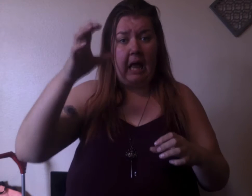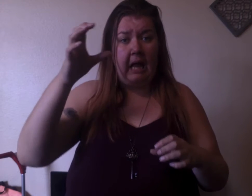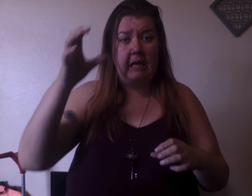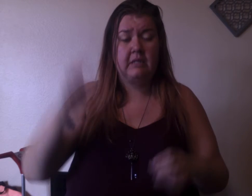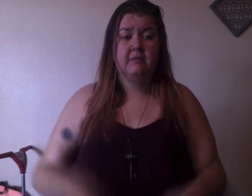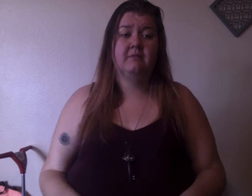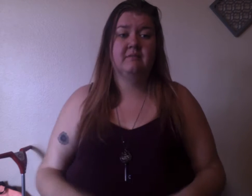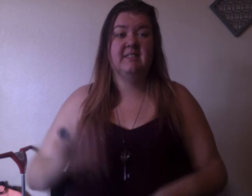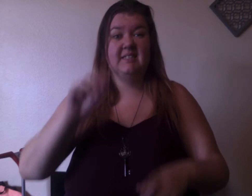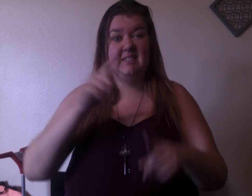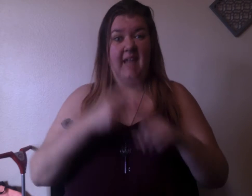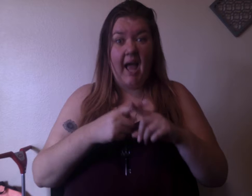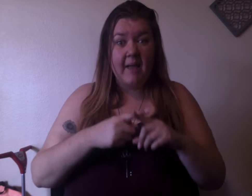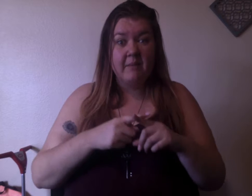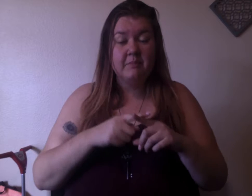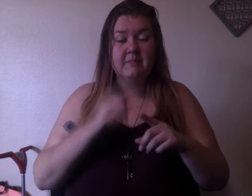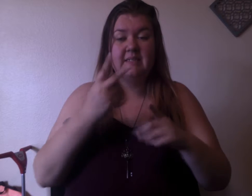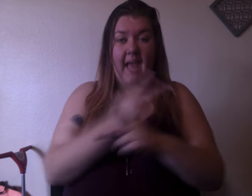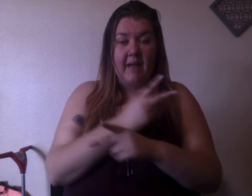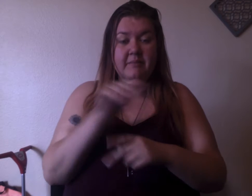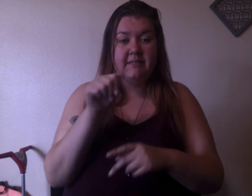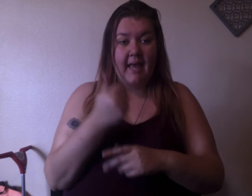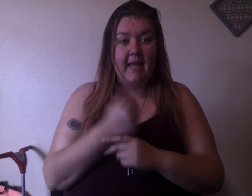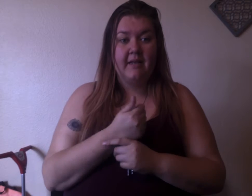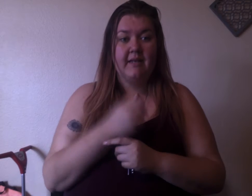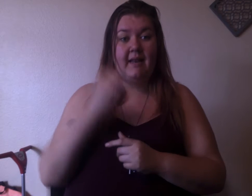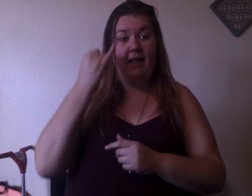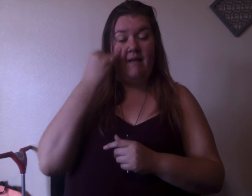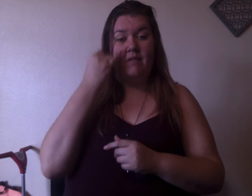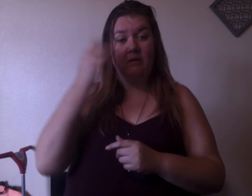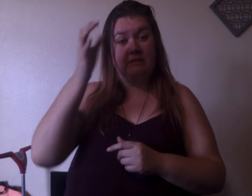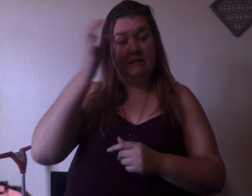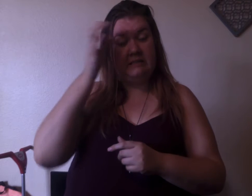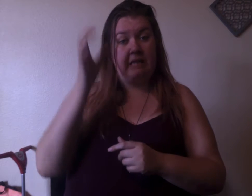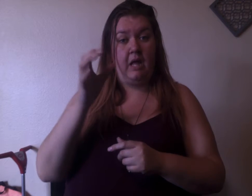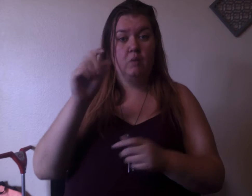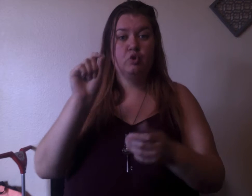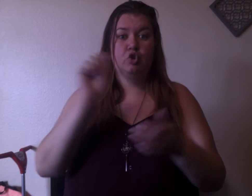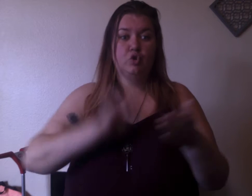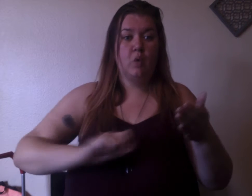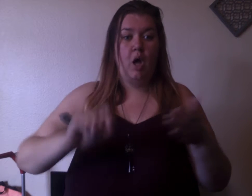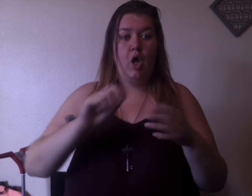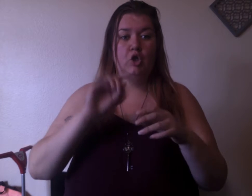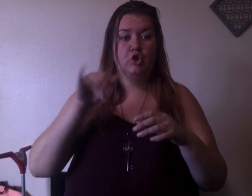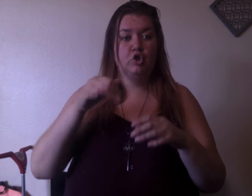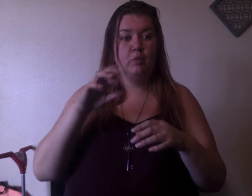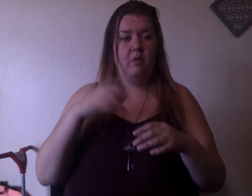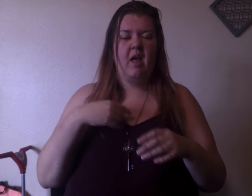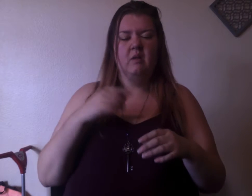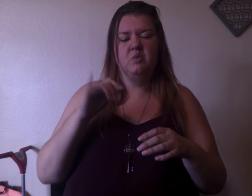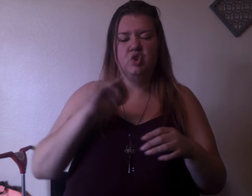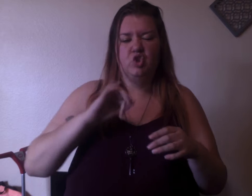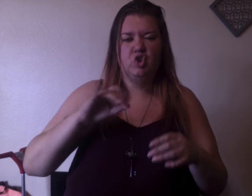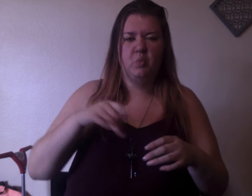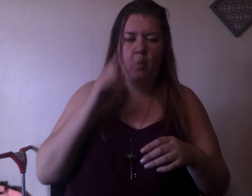10. So if this is the sun, and if I were to draw Jupiter, it would look something like, I'll do Jupiter in pink. Jupiter would be